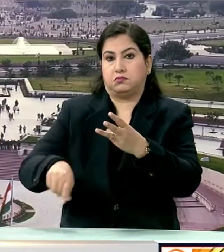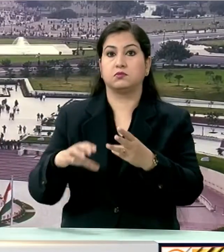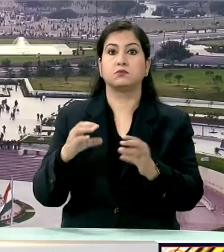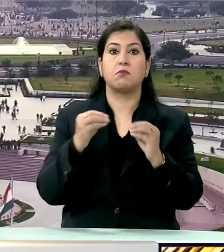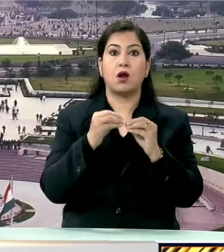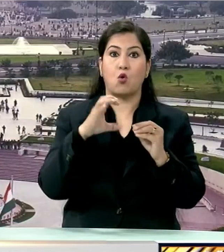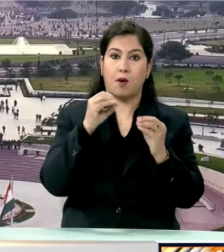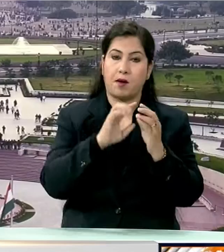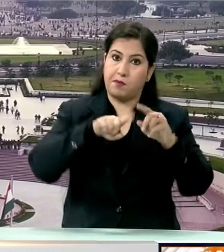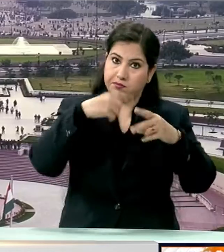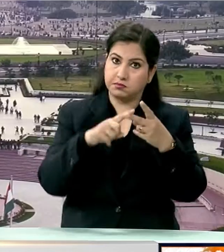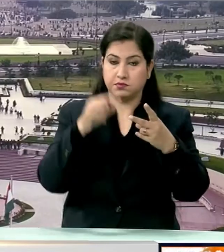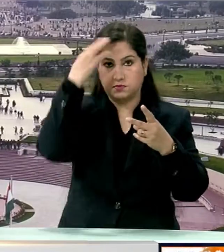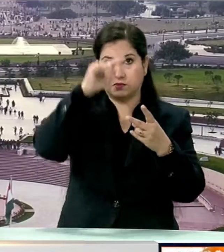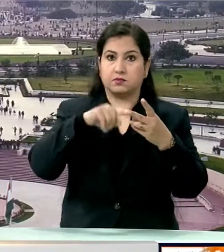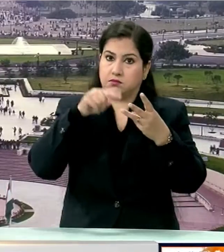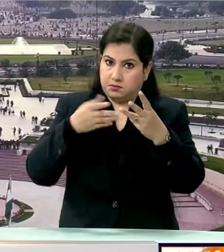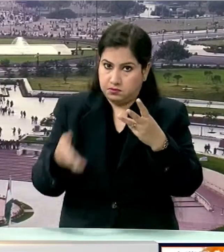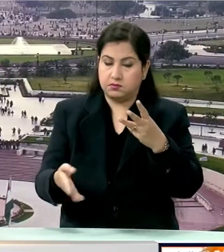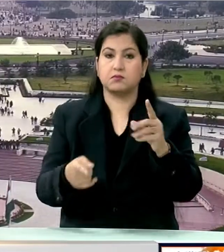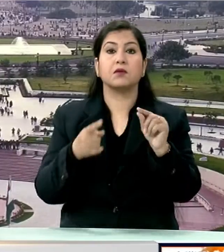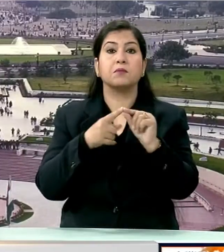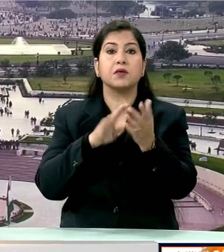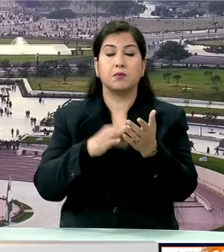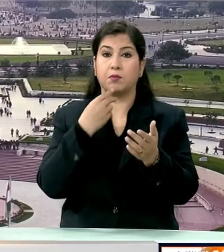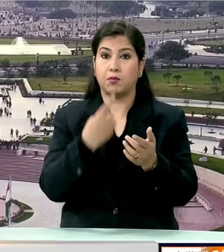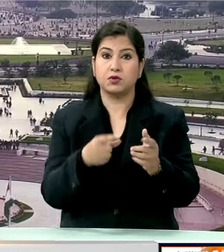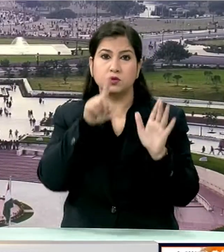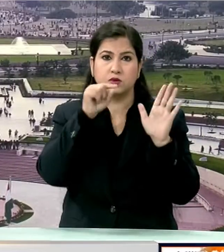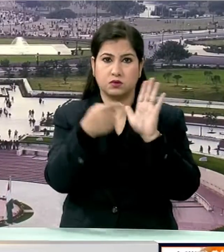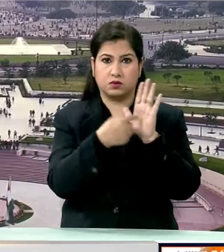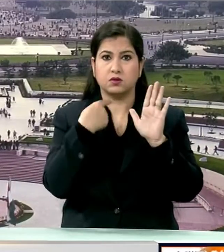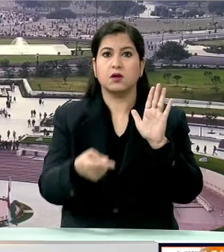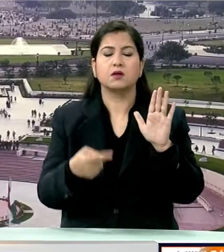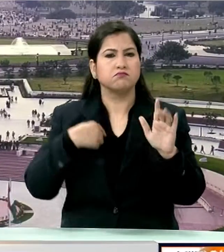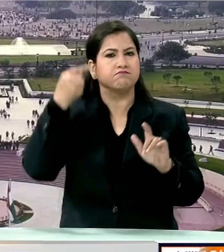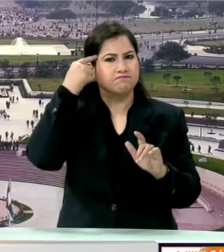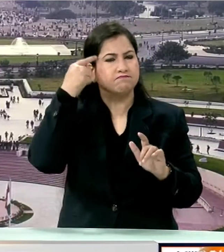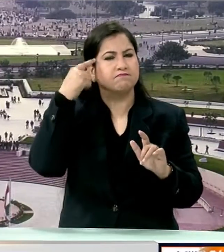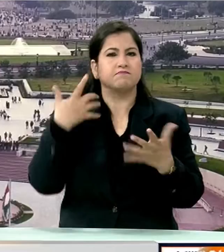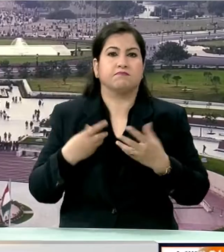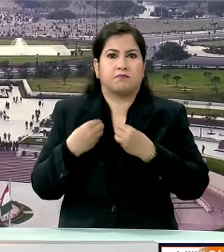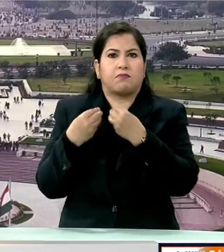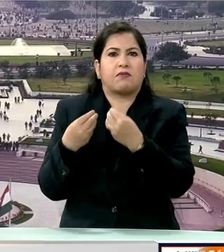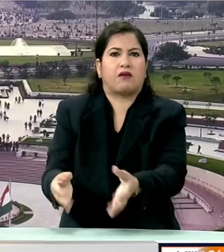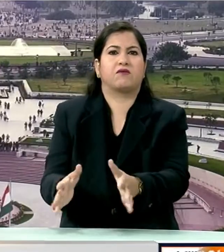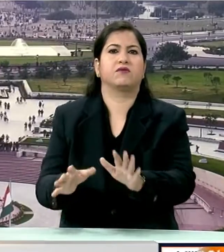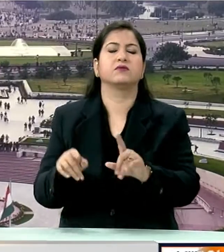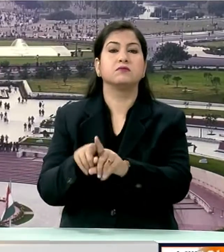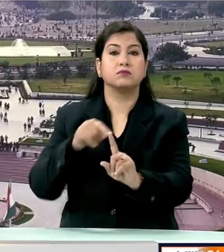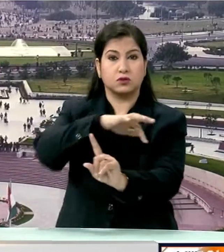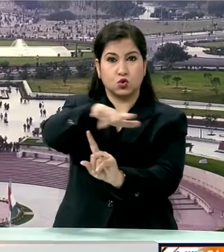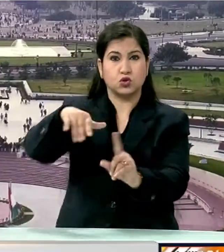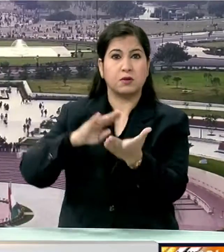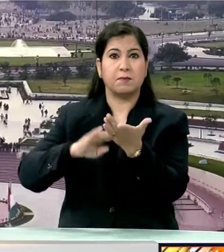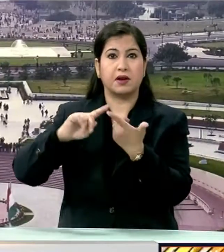Donald Trump. Within minutes of Prime Minister Narendra Modi's tweet saying that he is thinking of giving up his social